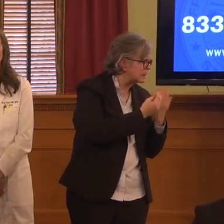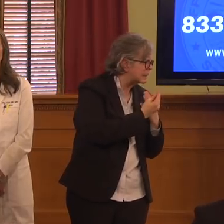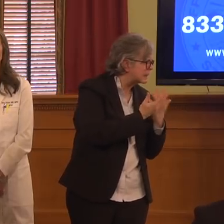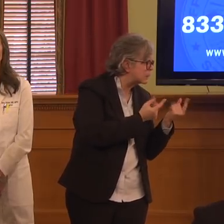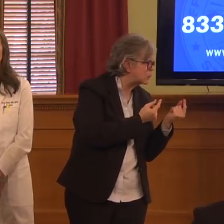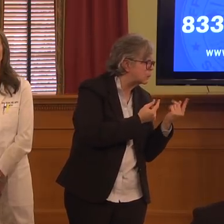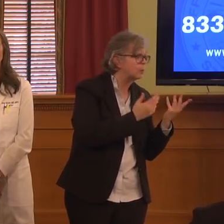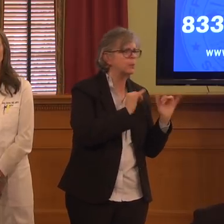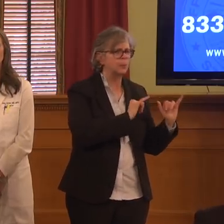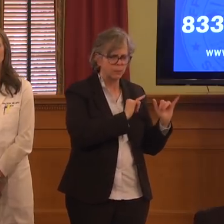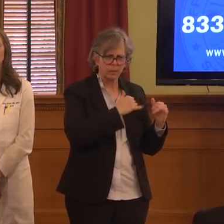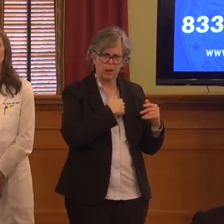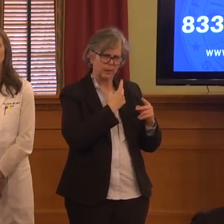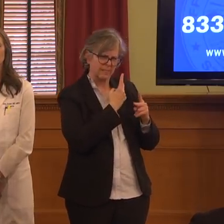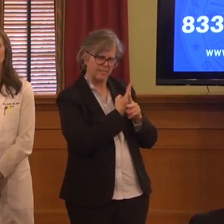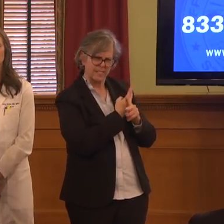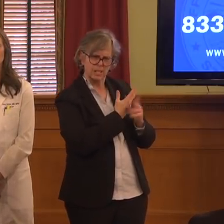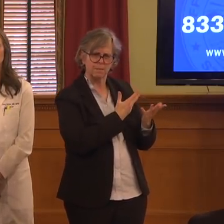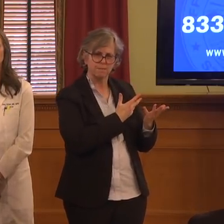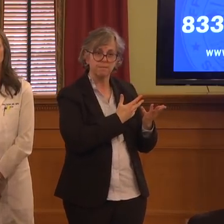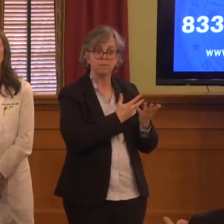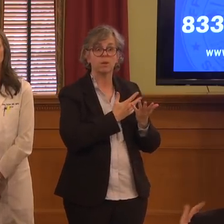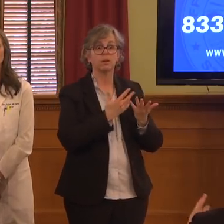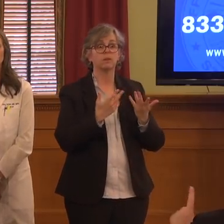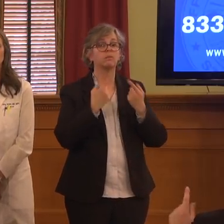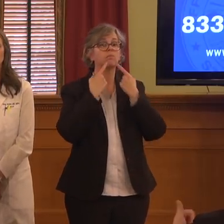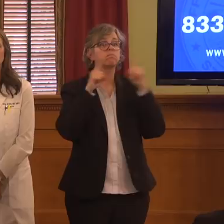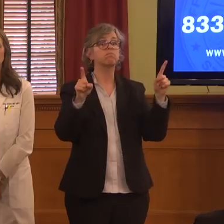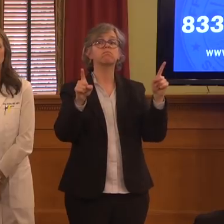So we are announcing today